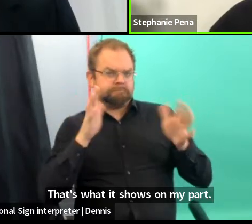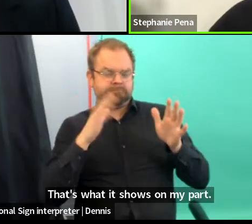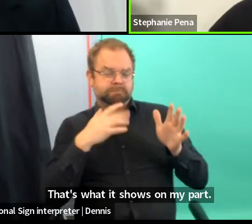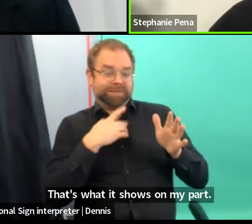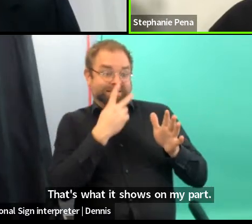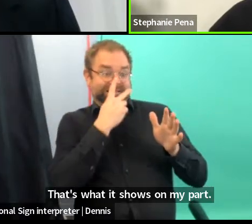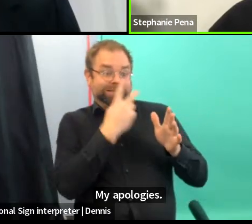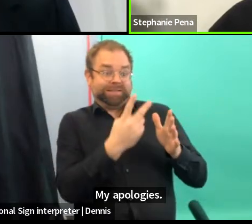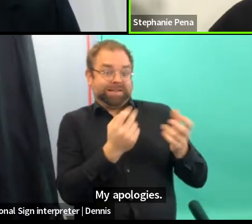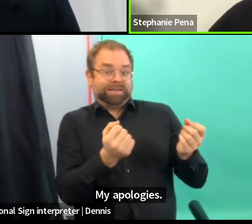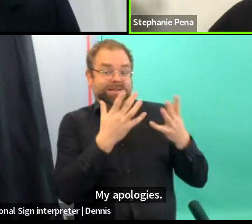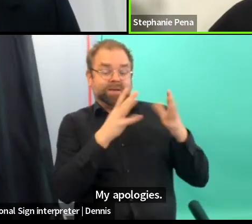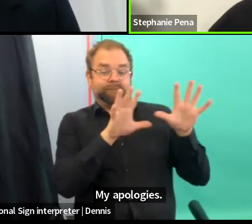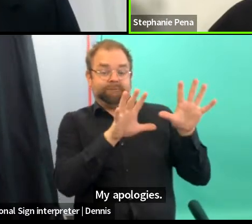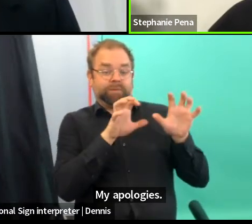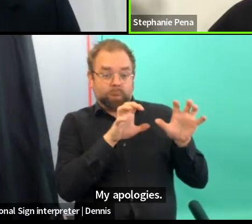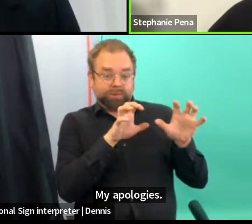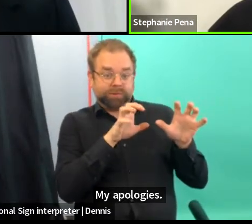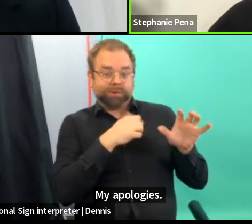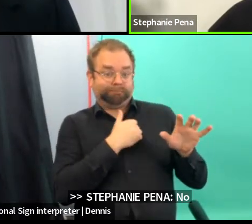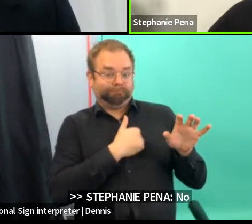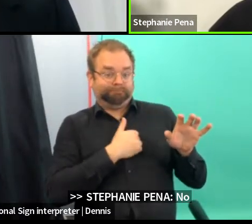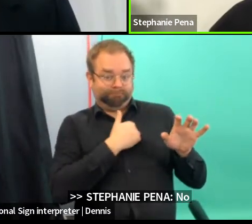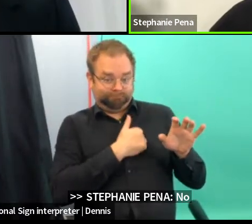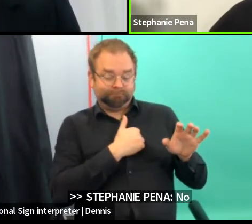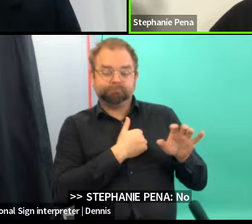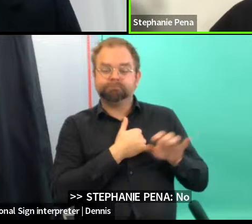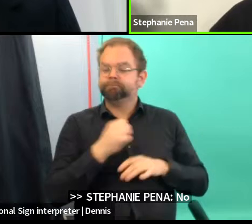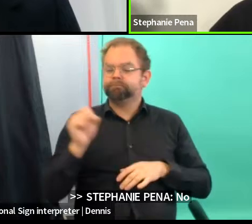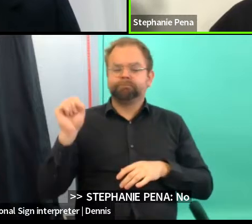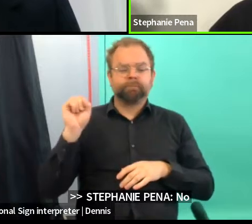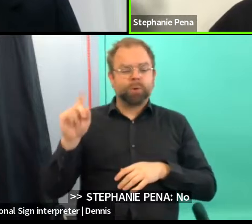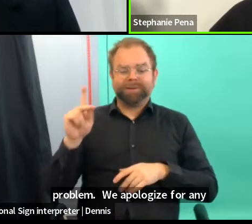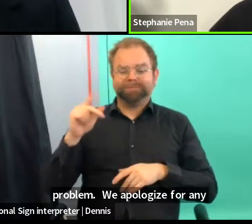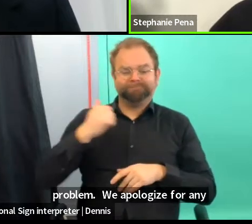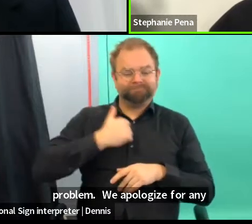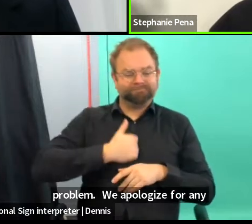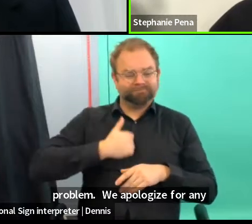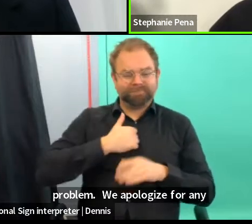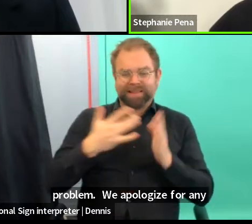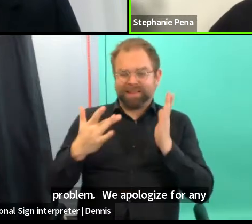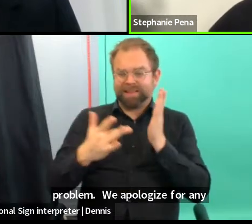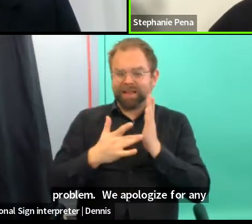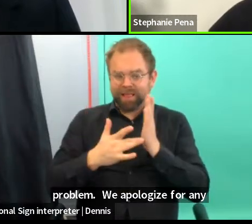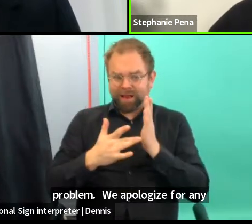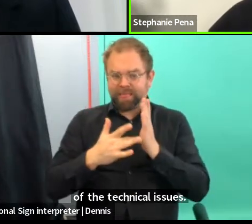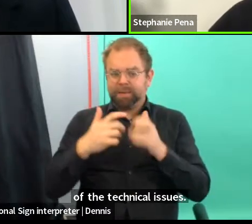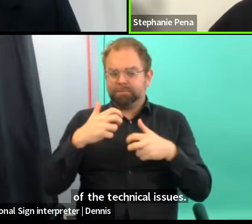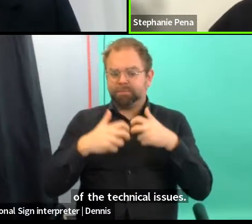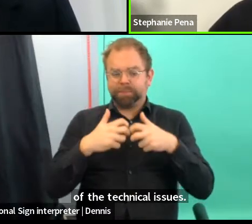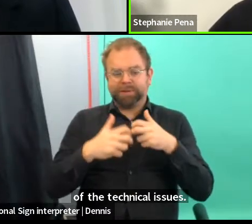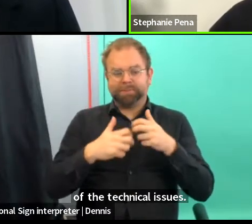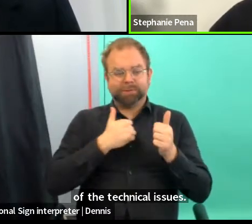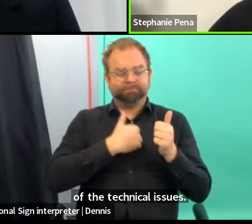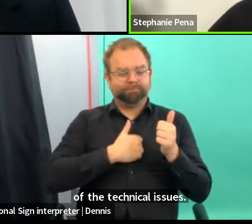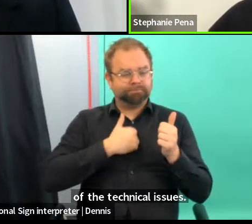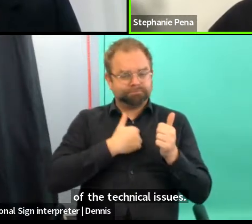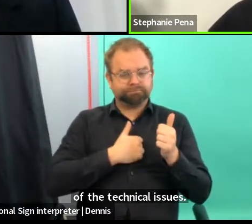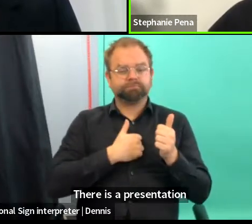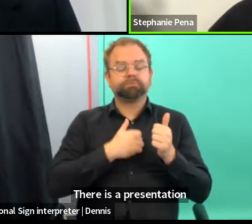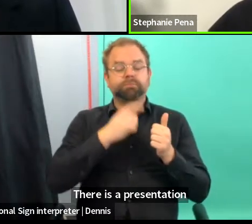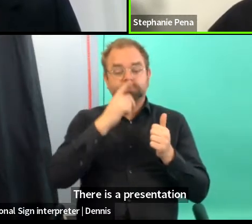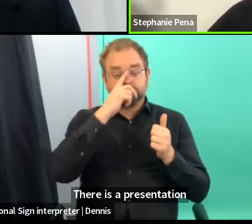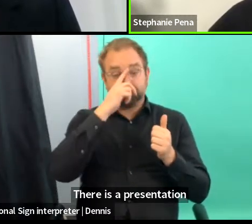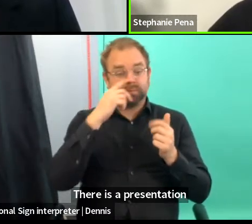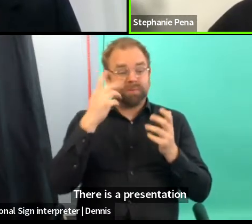We apologize for any of the technical issues. If there's a presentation, again, just a reminder to everyone on this